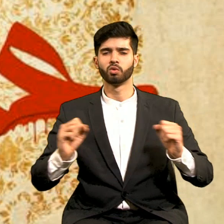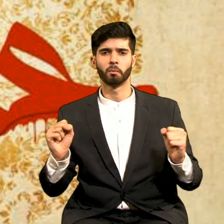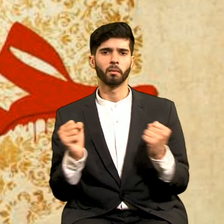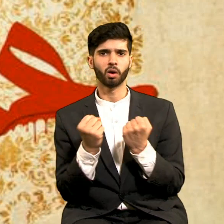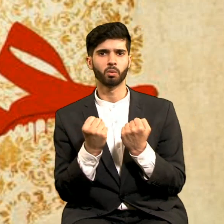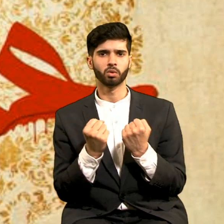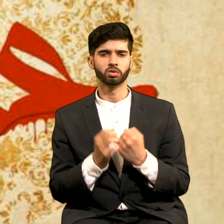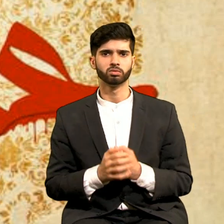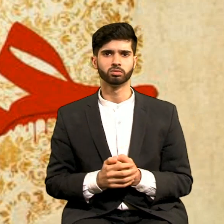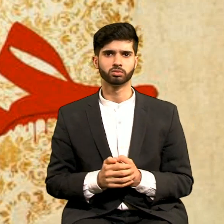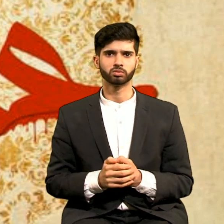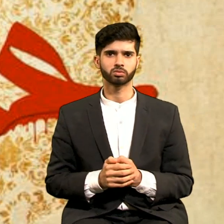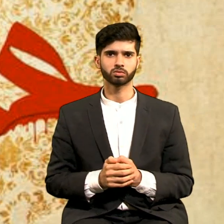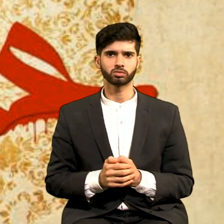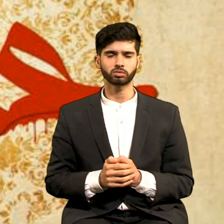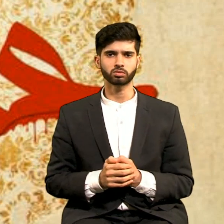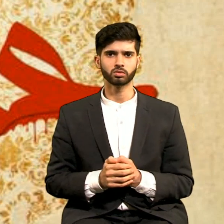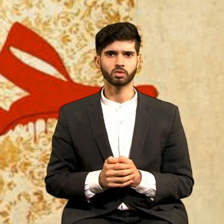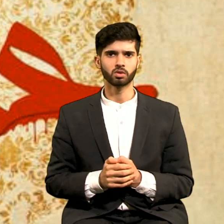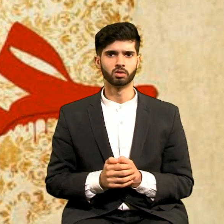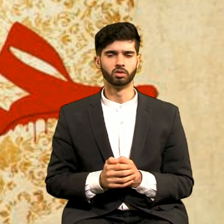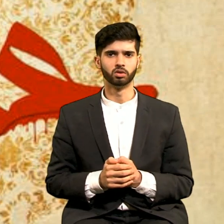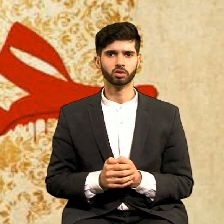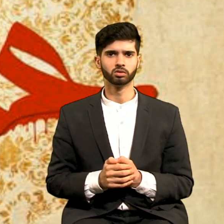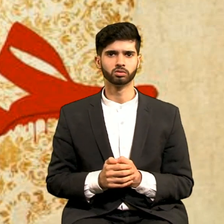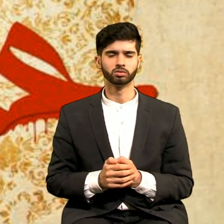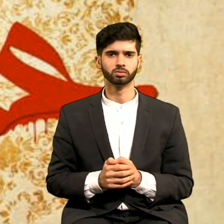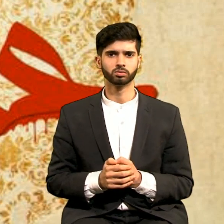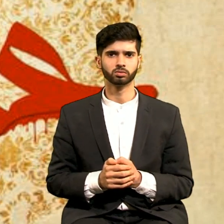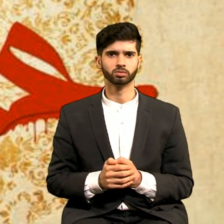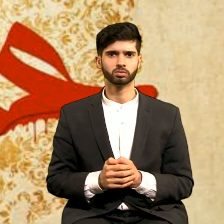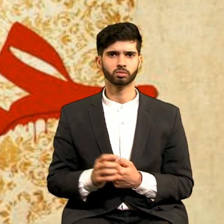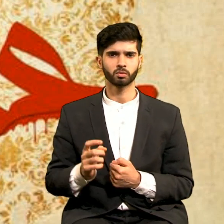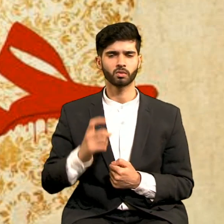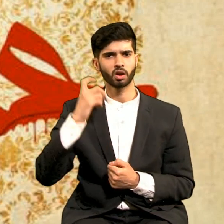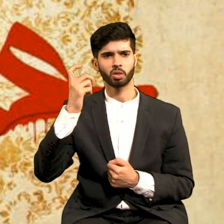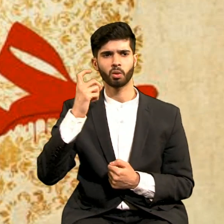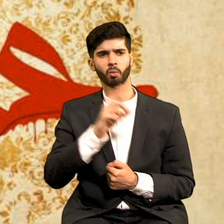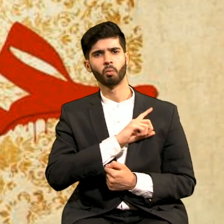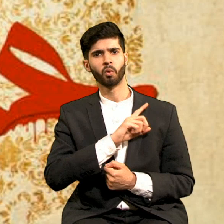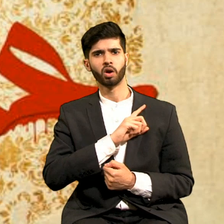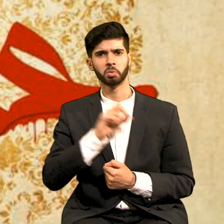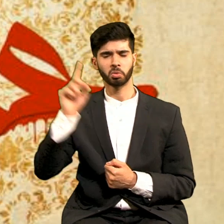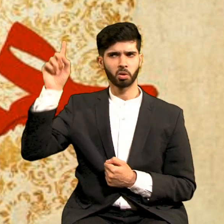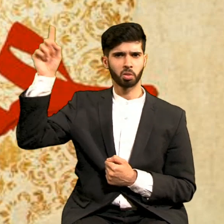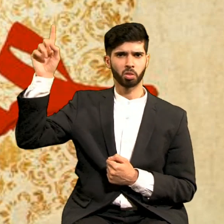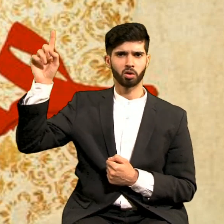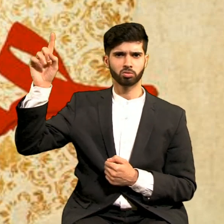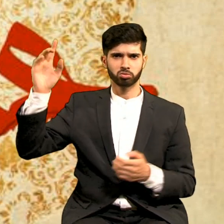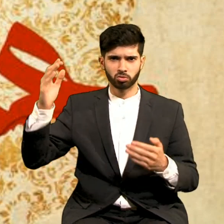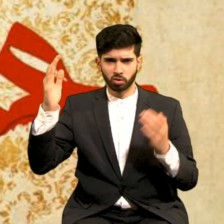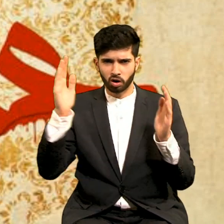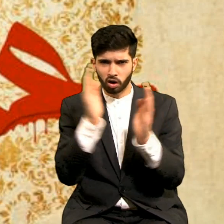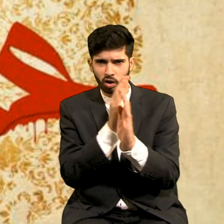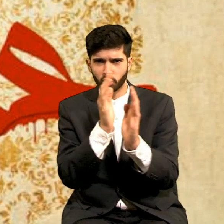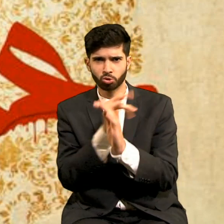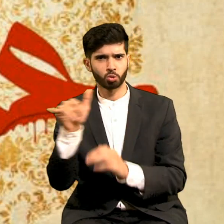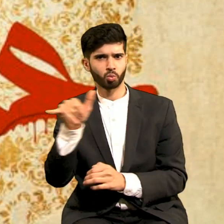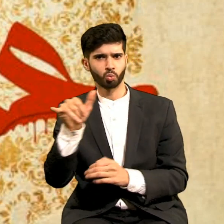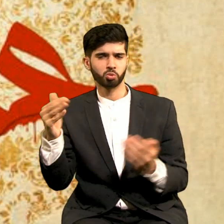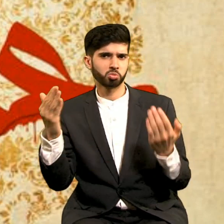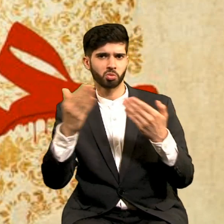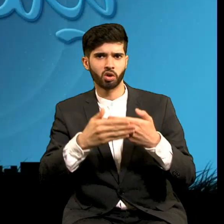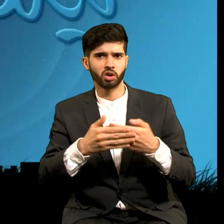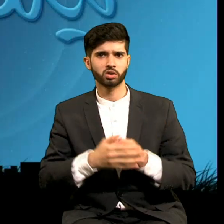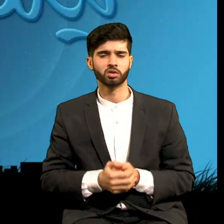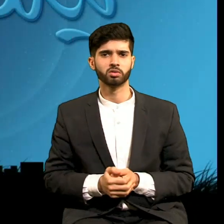wisdom behind keeping this night in concealed. Allah has concealed this night from the Ummah so that they